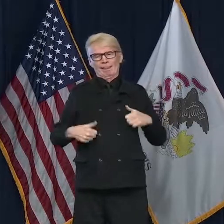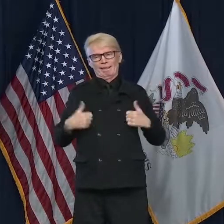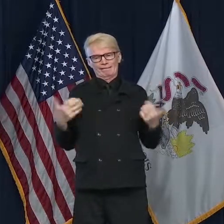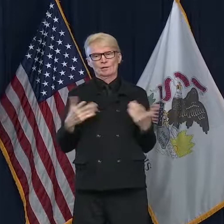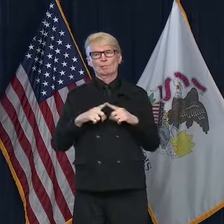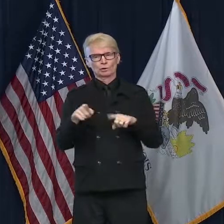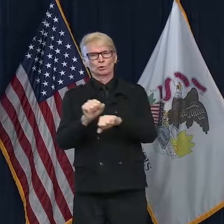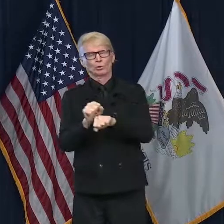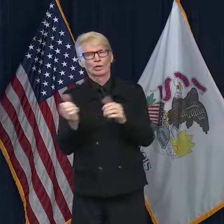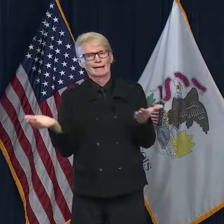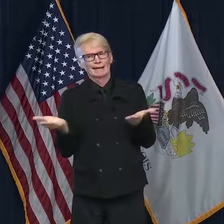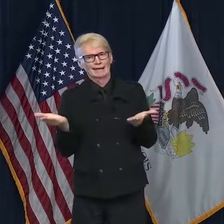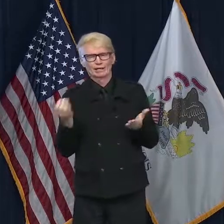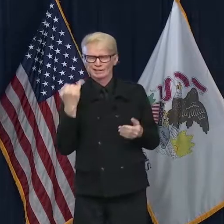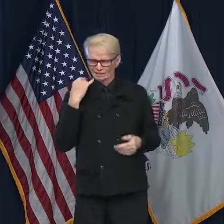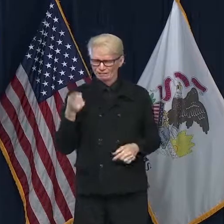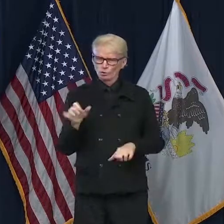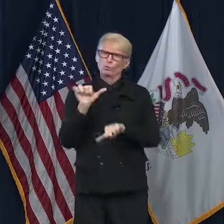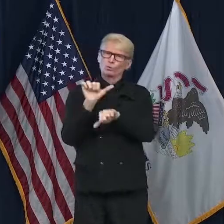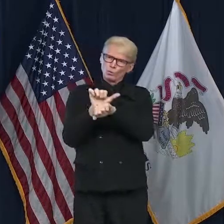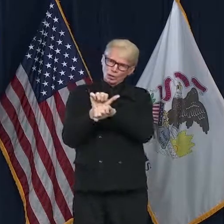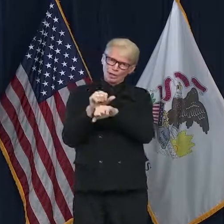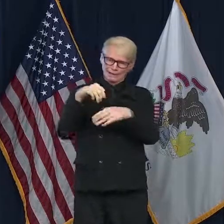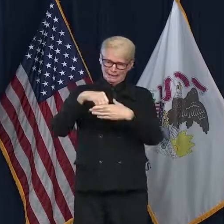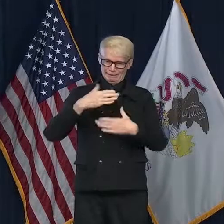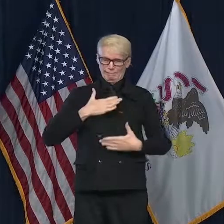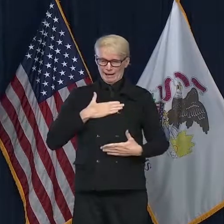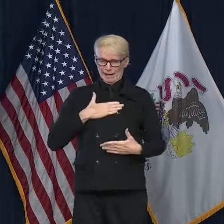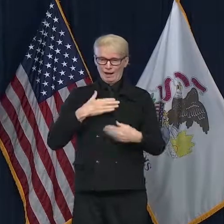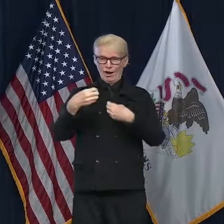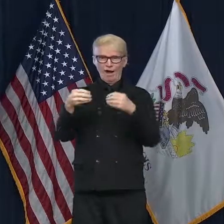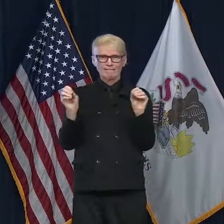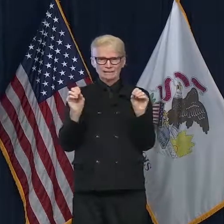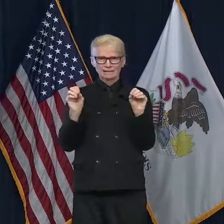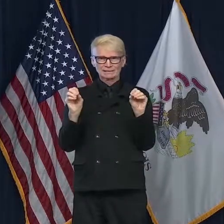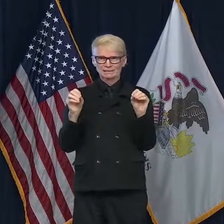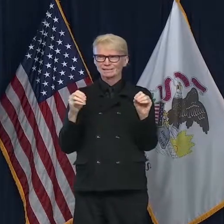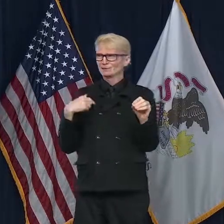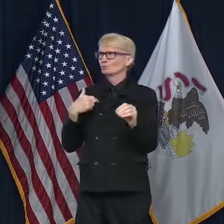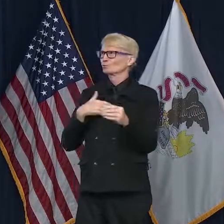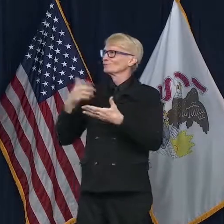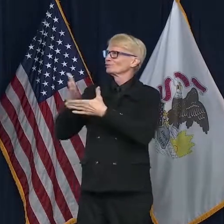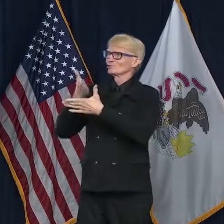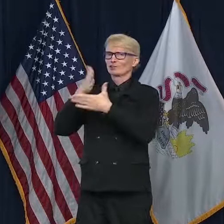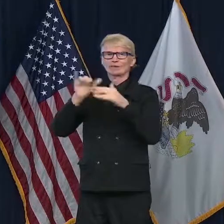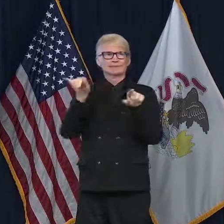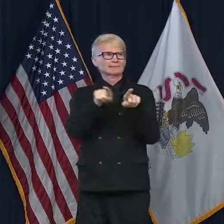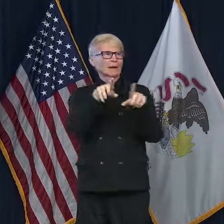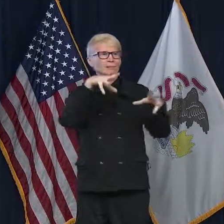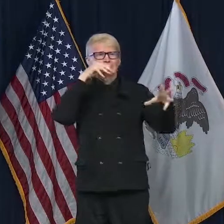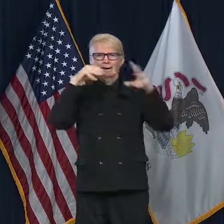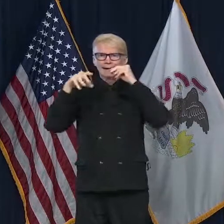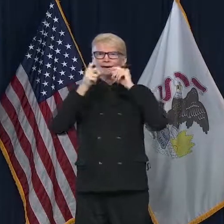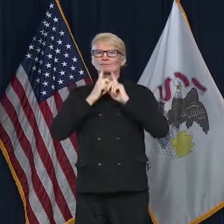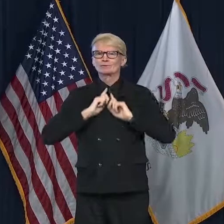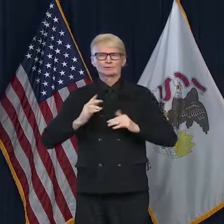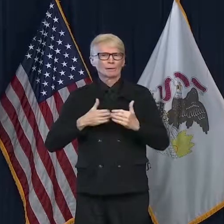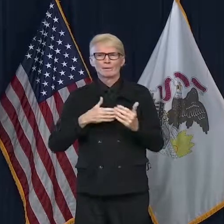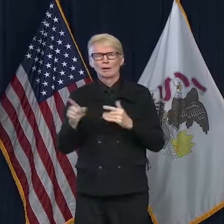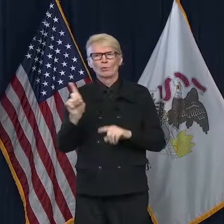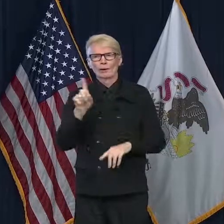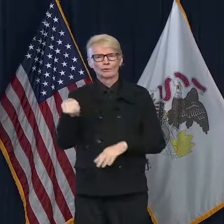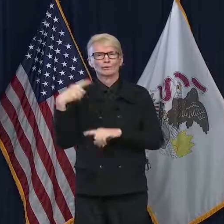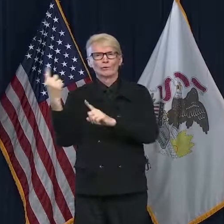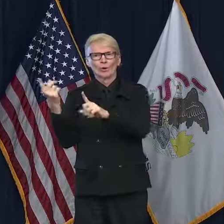work here. If you work in my office, we are swapping air together regardless of where you put your head down to sleep at